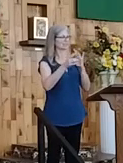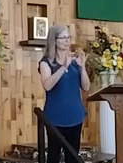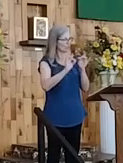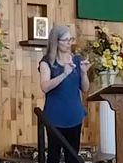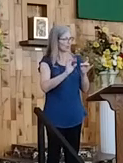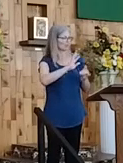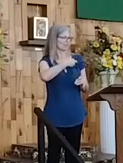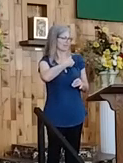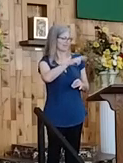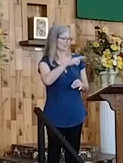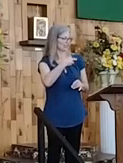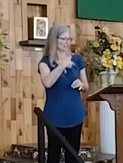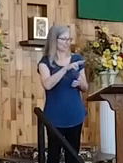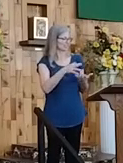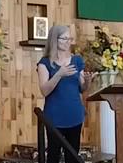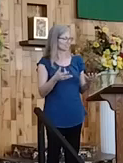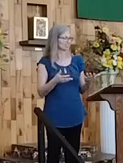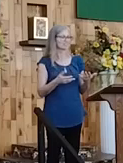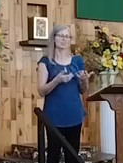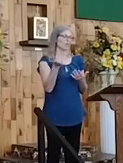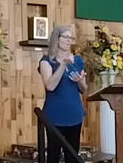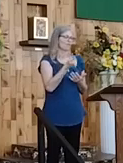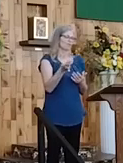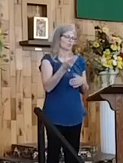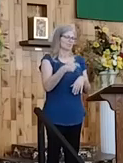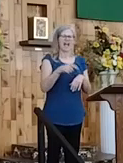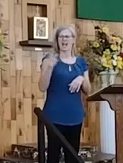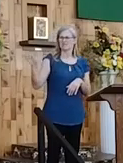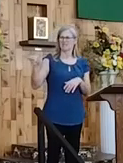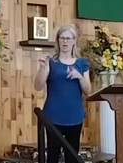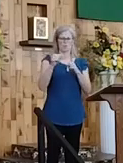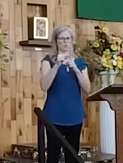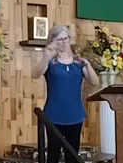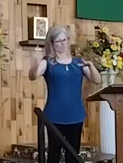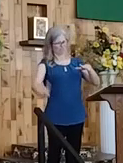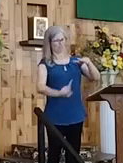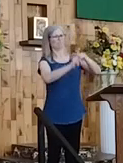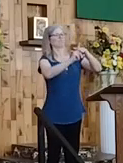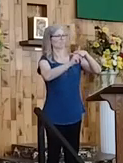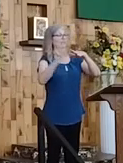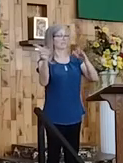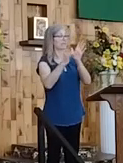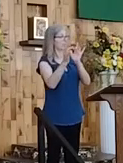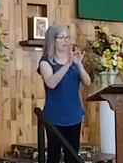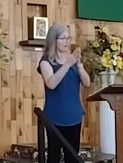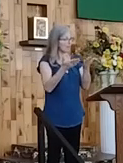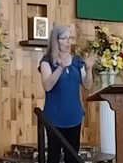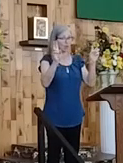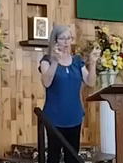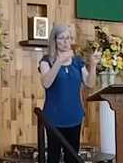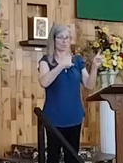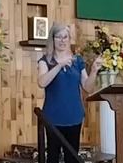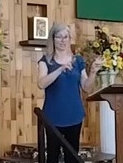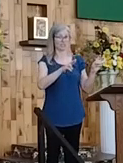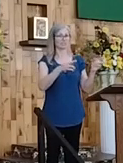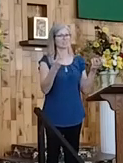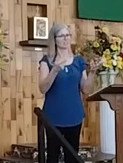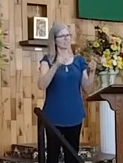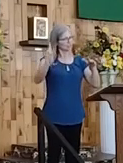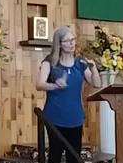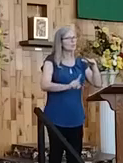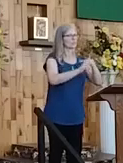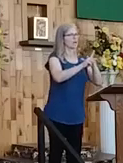religion. There's very few times that that word shows up in the Bible. Certainly shows up more in